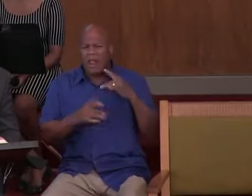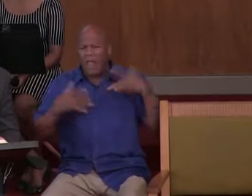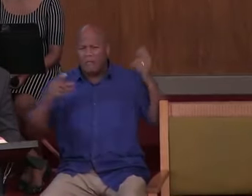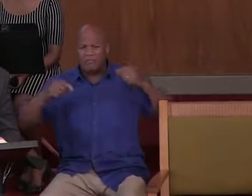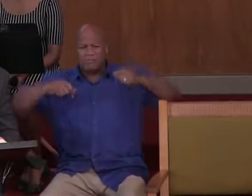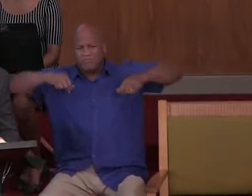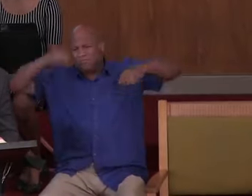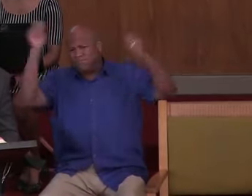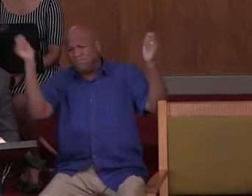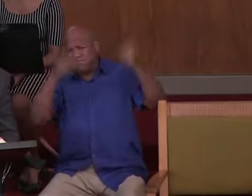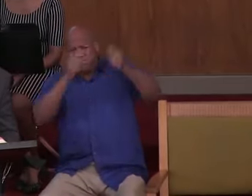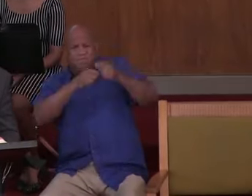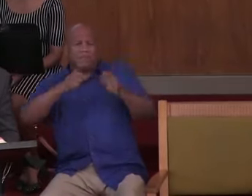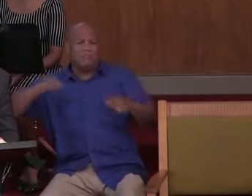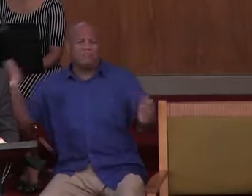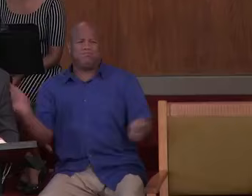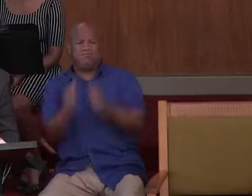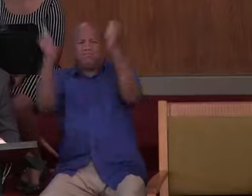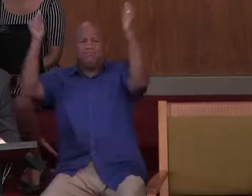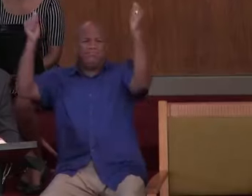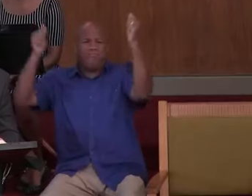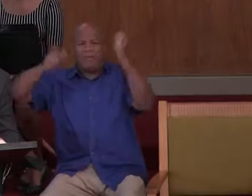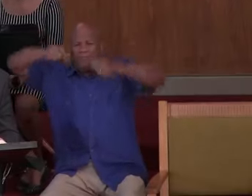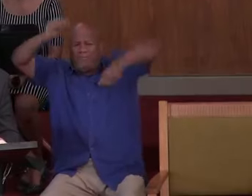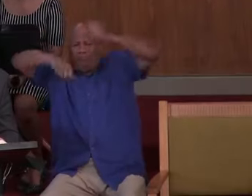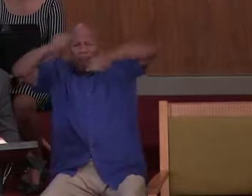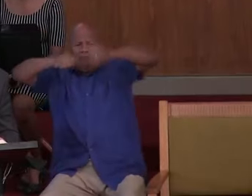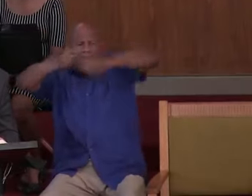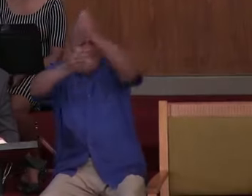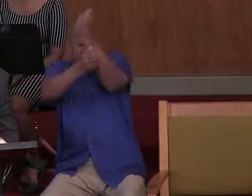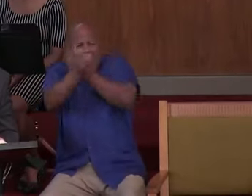and praise him with the high-sounding cymbals.